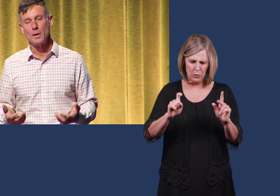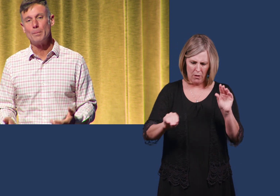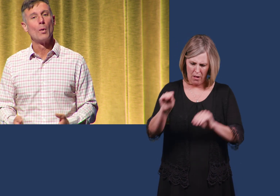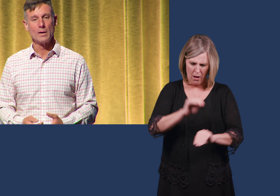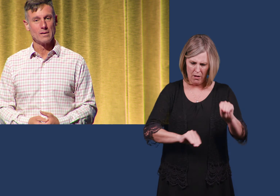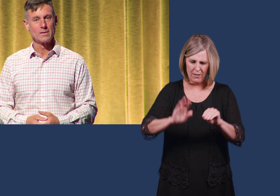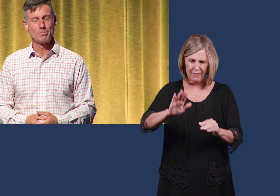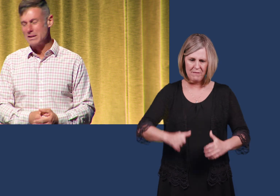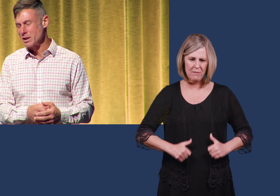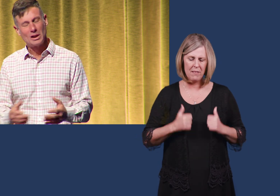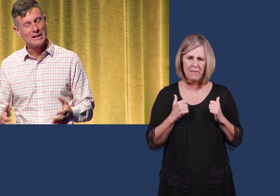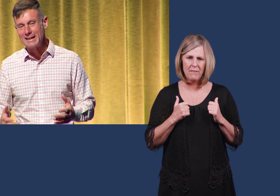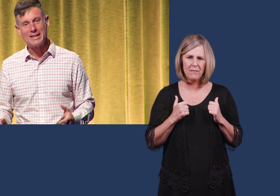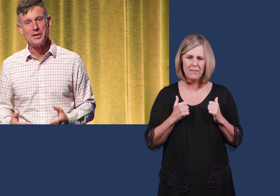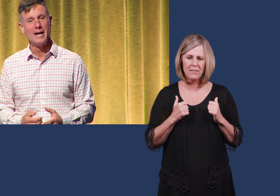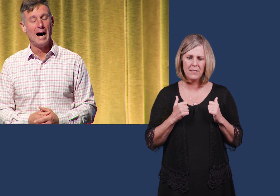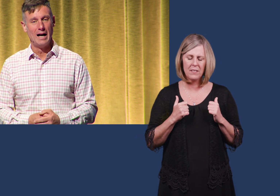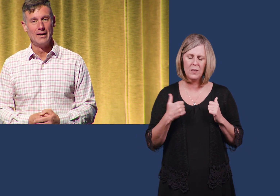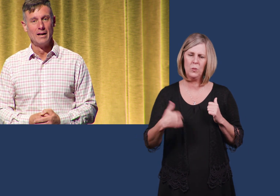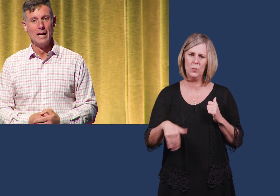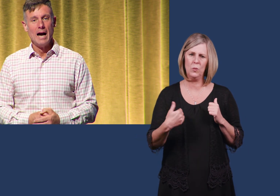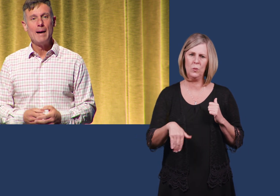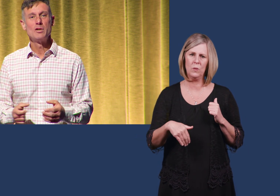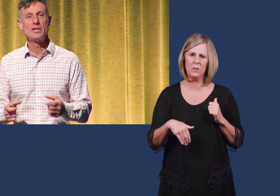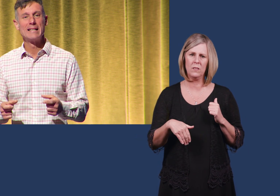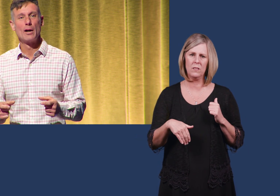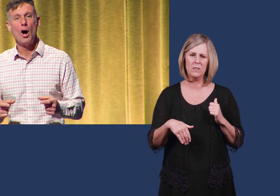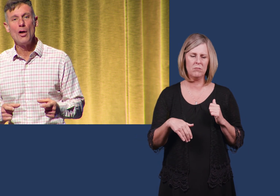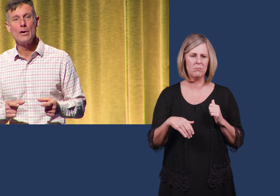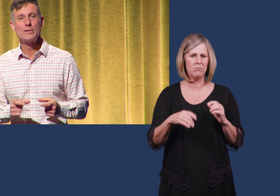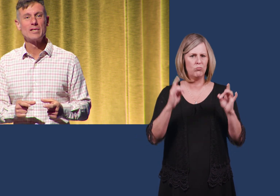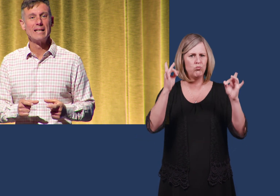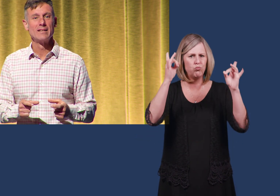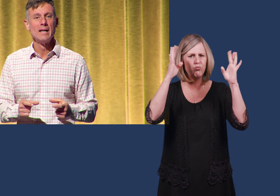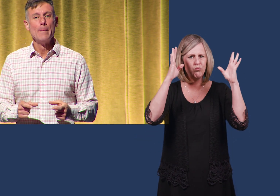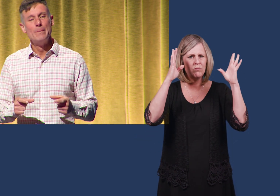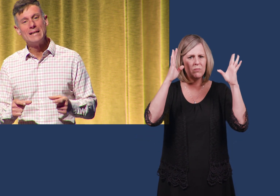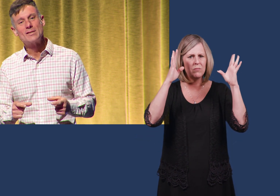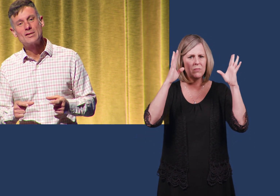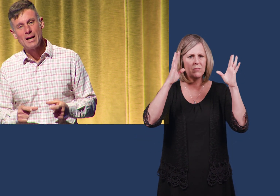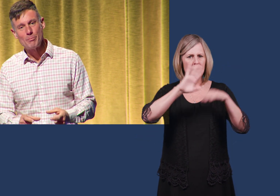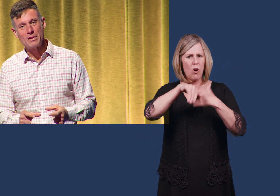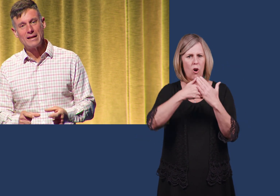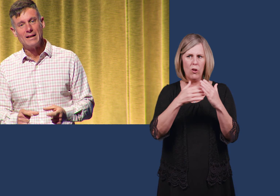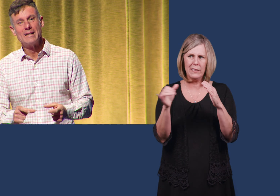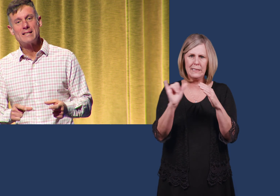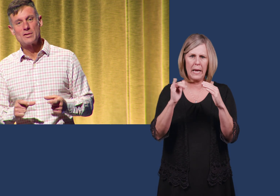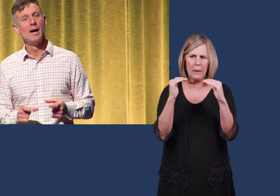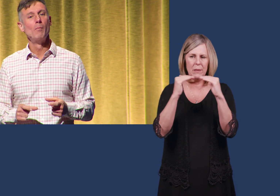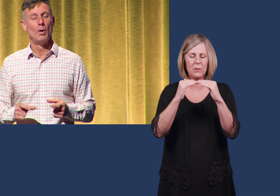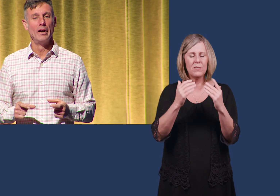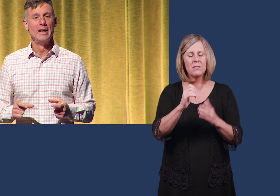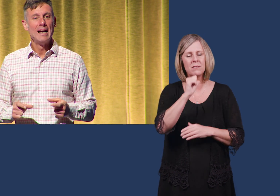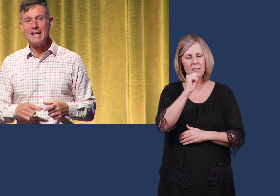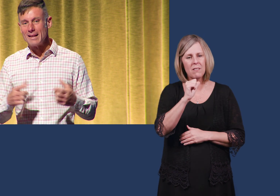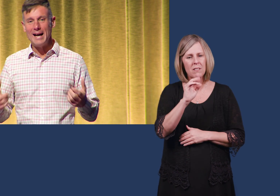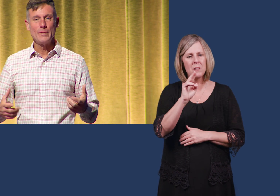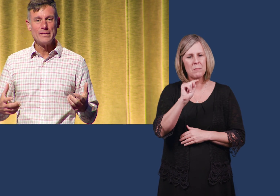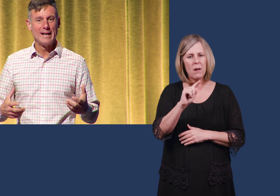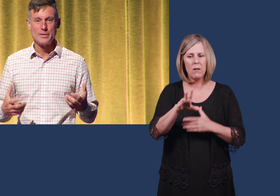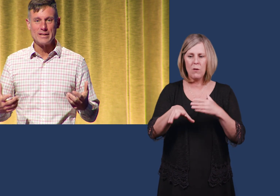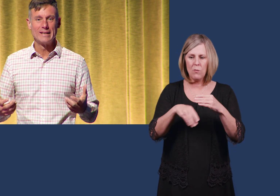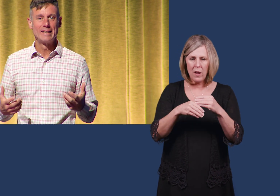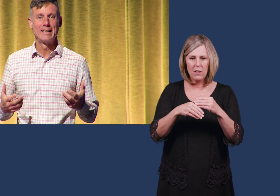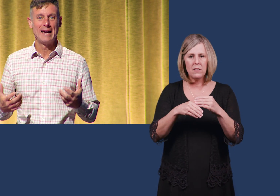are of equal importance, because clearly they're not. I'm just saying that all those things meant something to someone, and